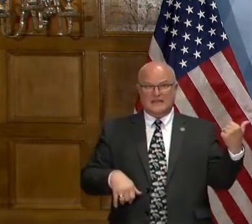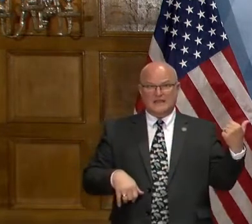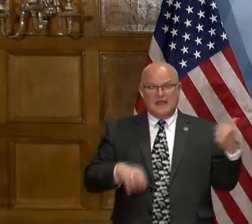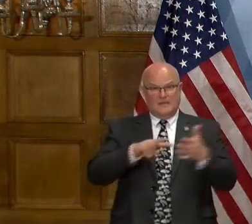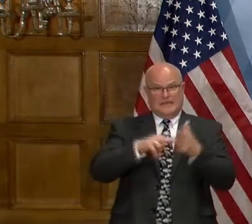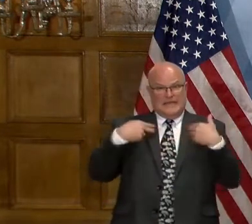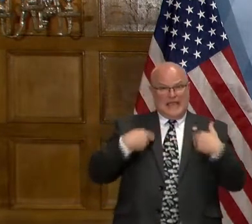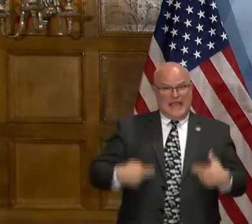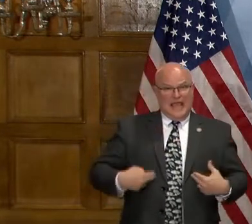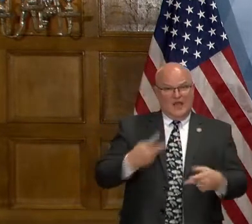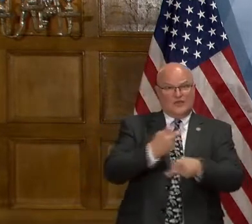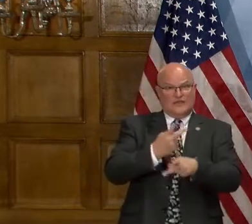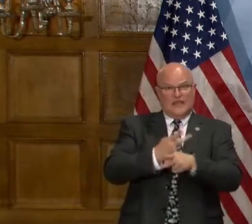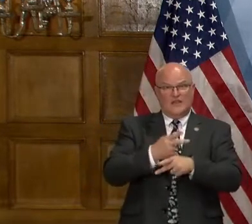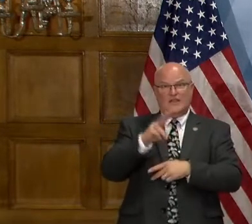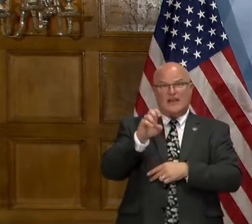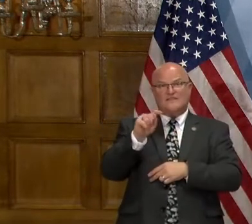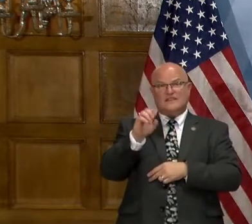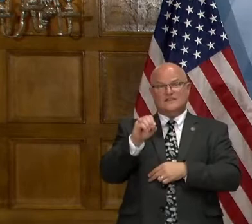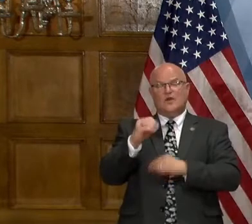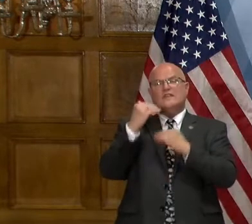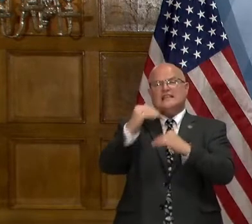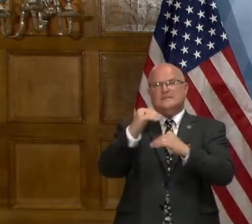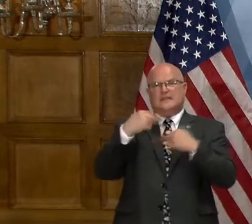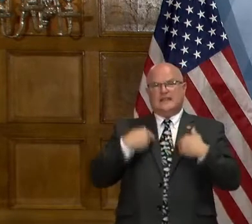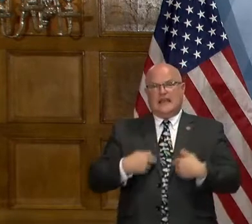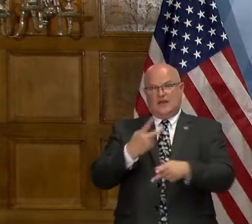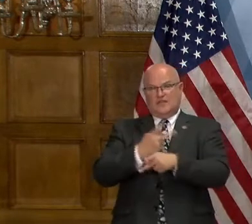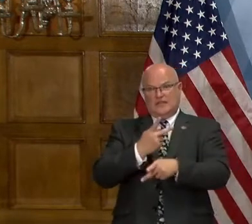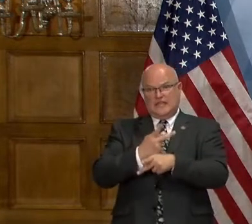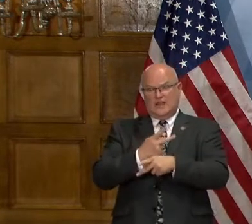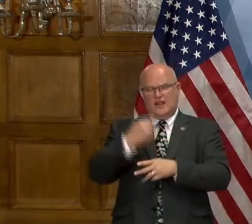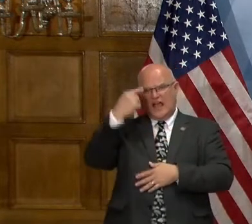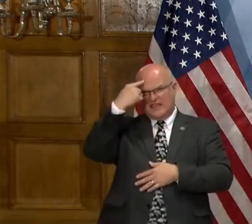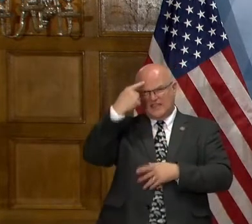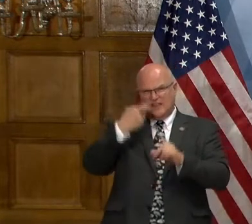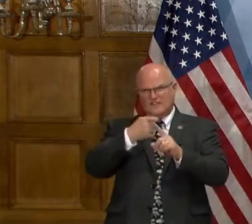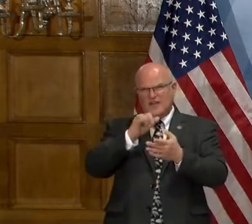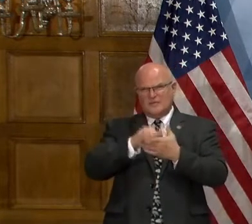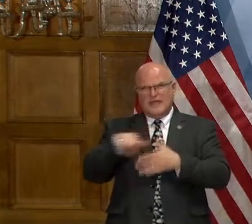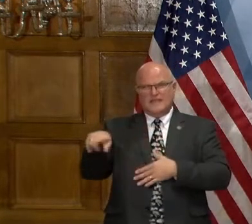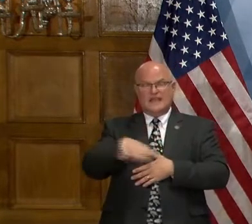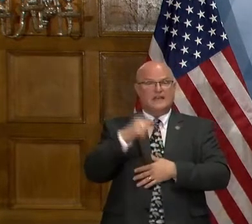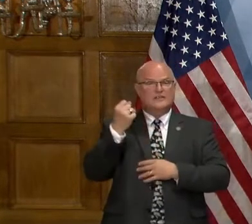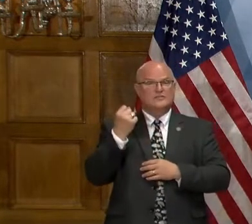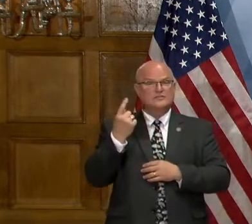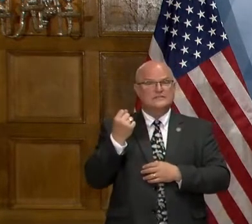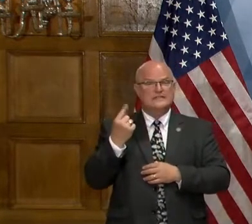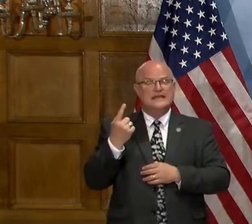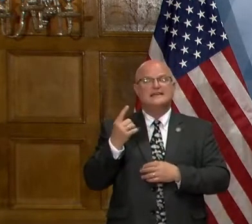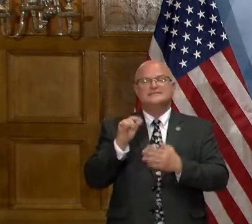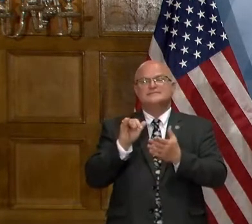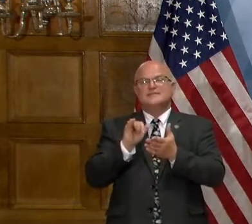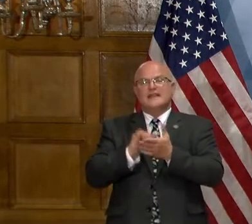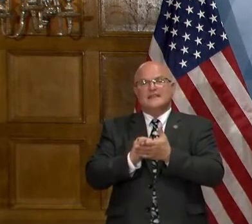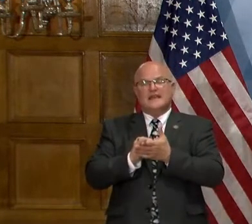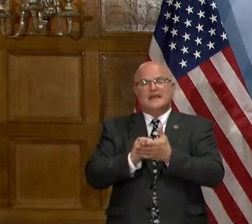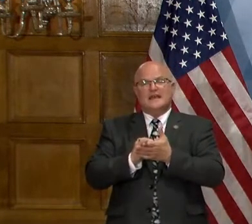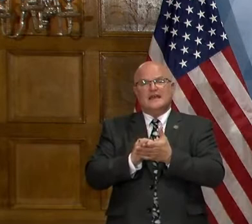about health care, and I vetoed the bill that limited their health care. I think from that they understand that